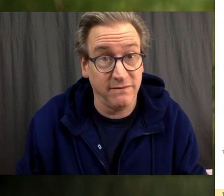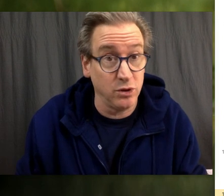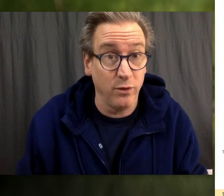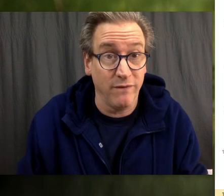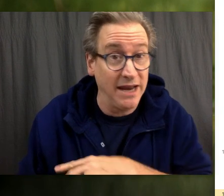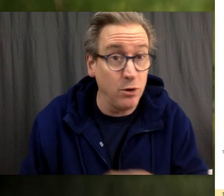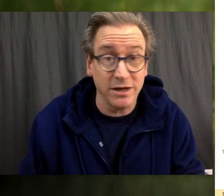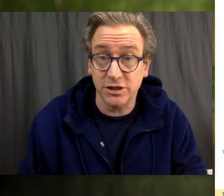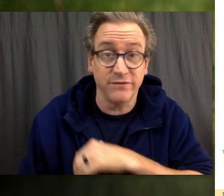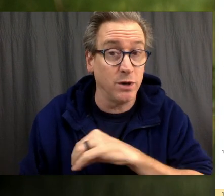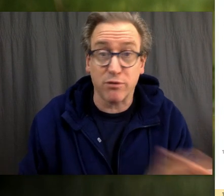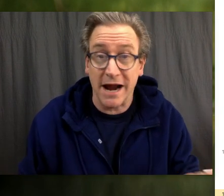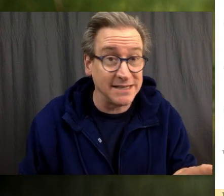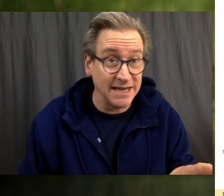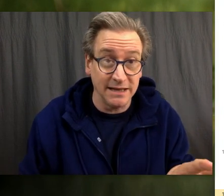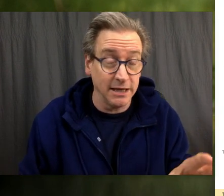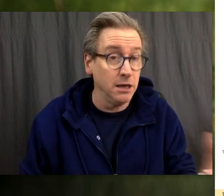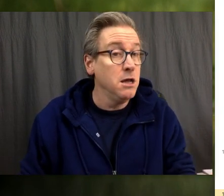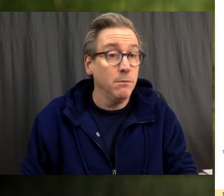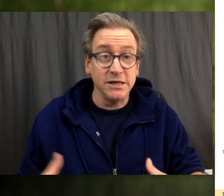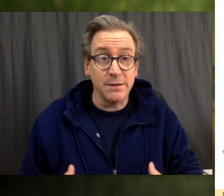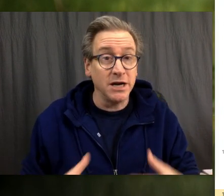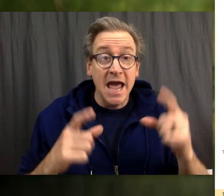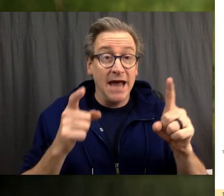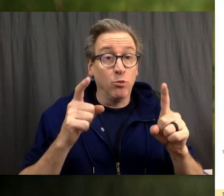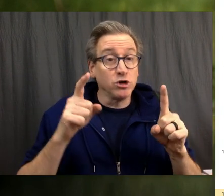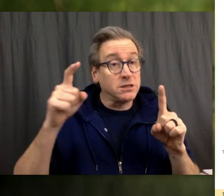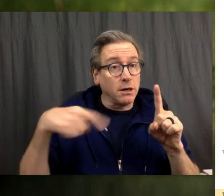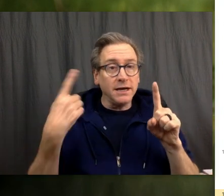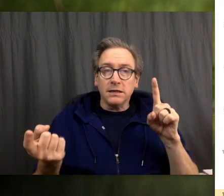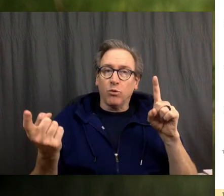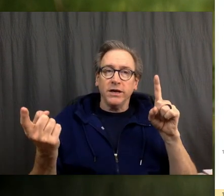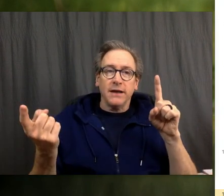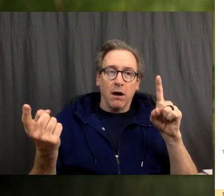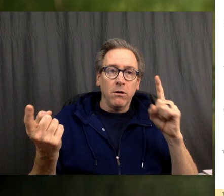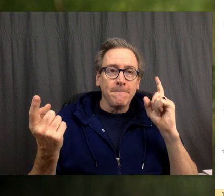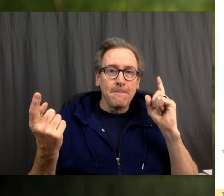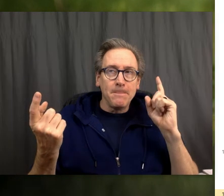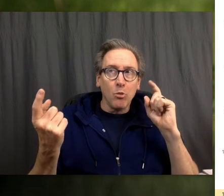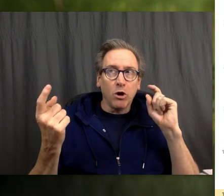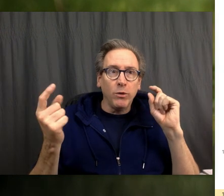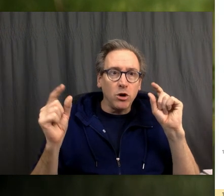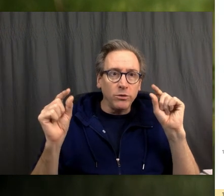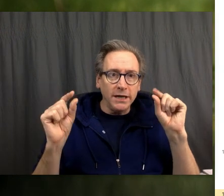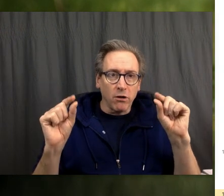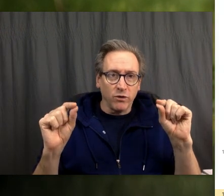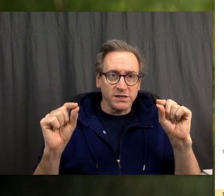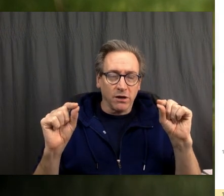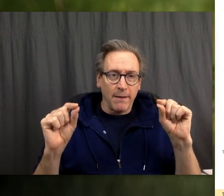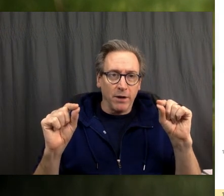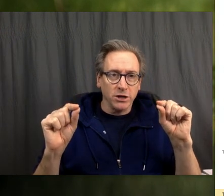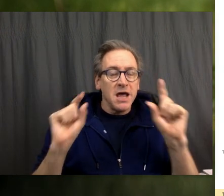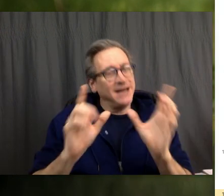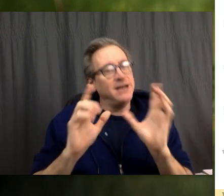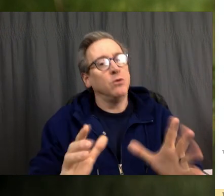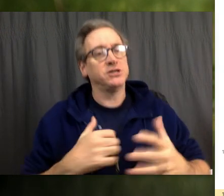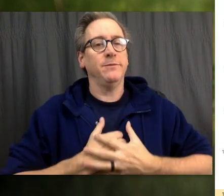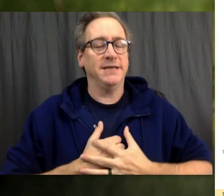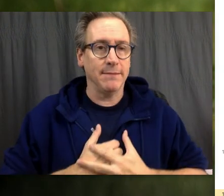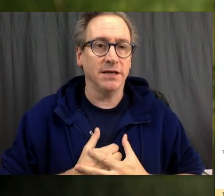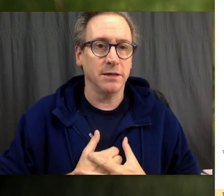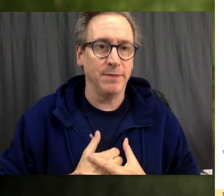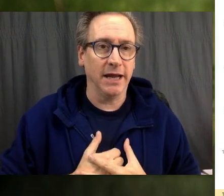stuff. So if you have any questions, if you want to practice anything, please come on. And we're starting to get to the point now where we don't need our voice all that much. I know